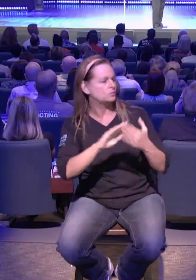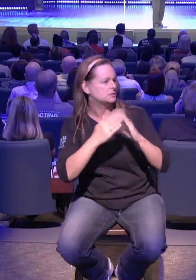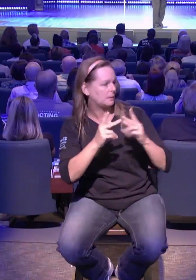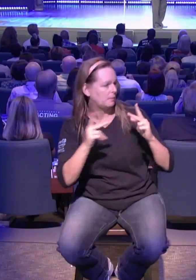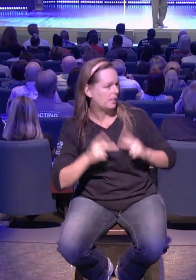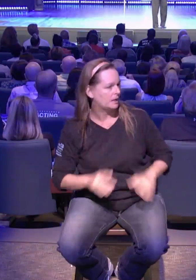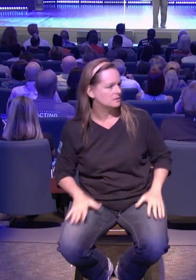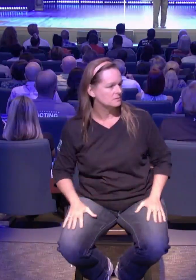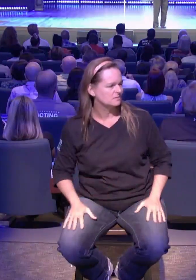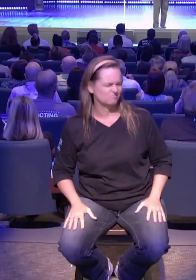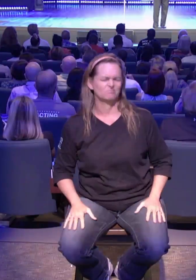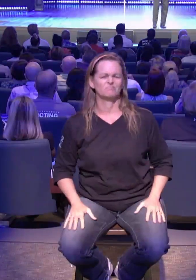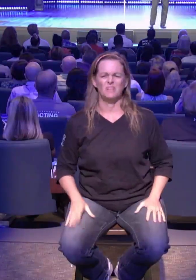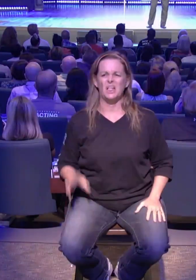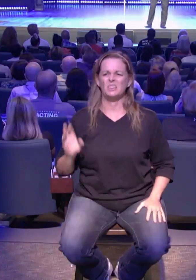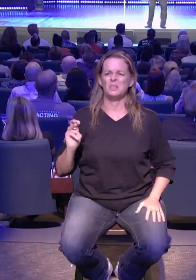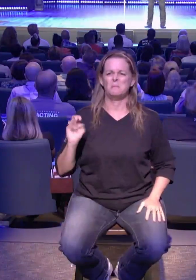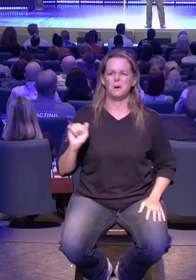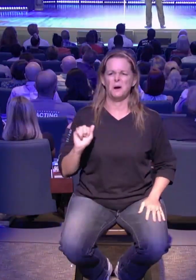Peculiar place.